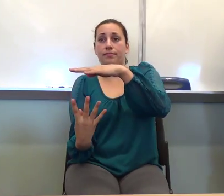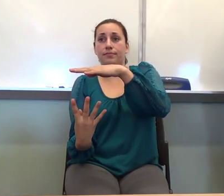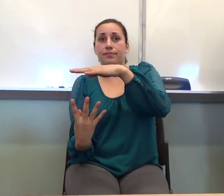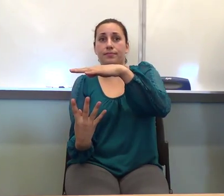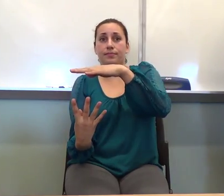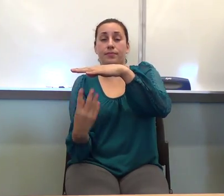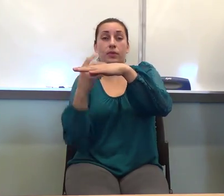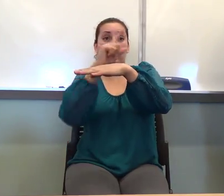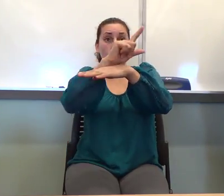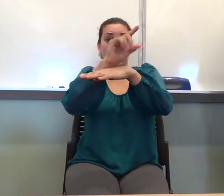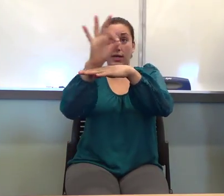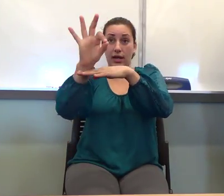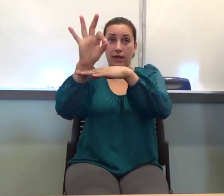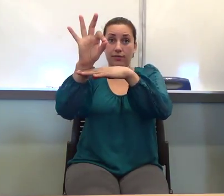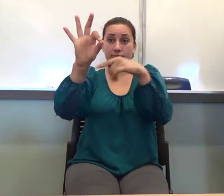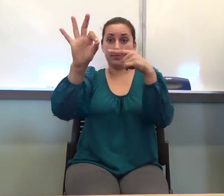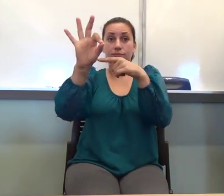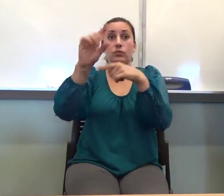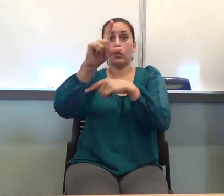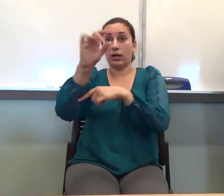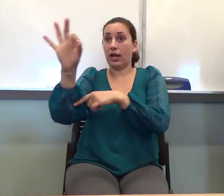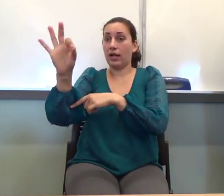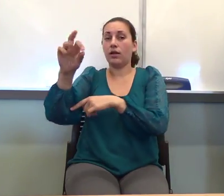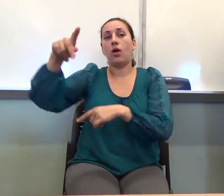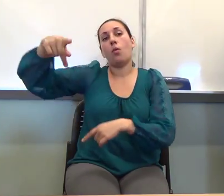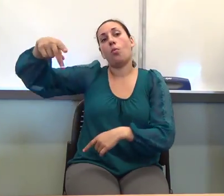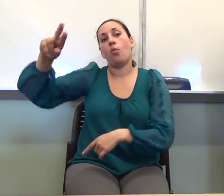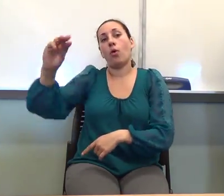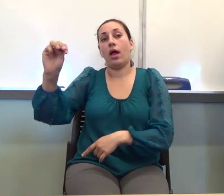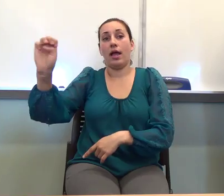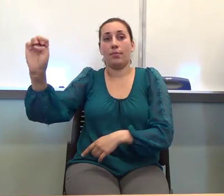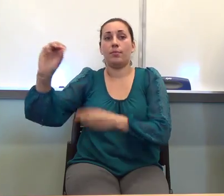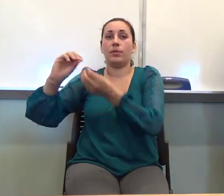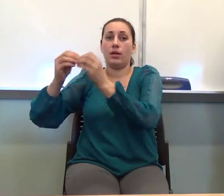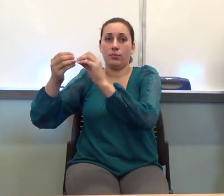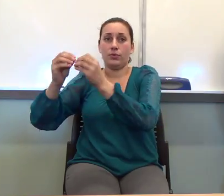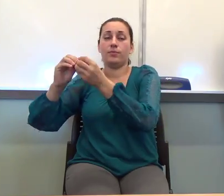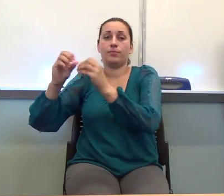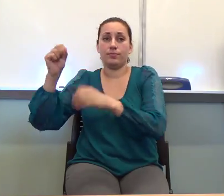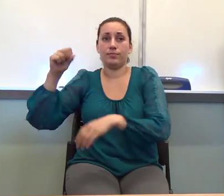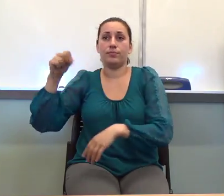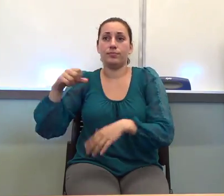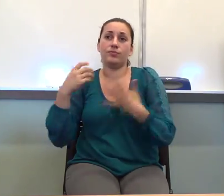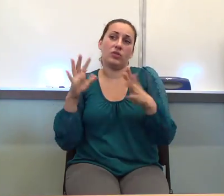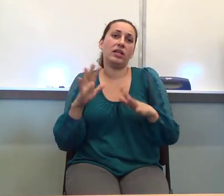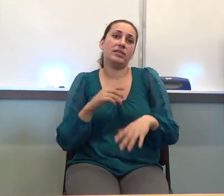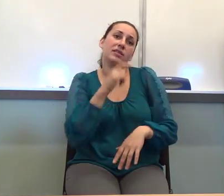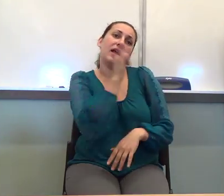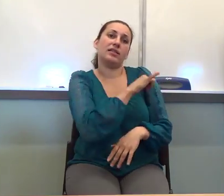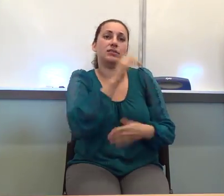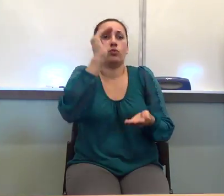is a prime. 4 is not, but 29 is prime. So that's it. This is the lowest terms. It would